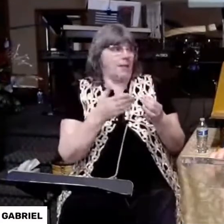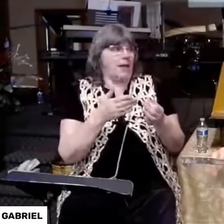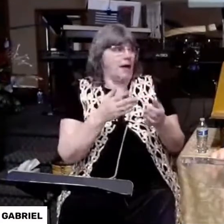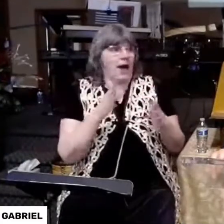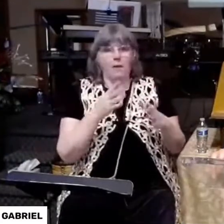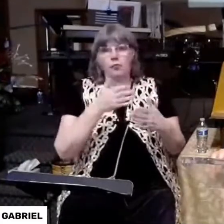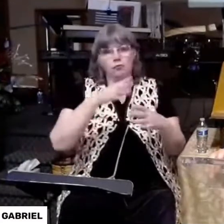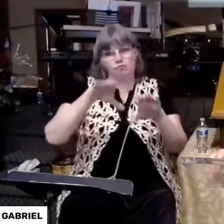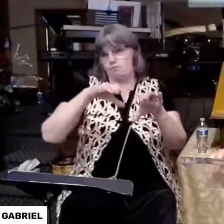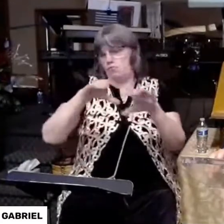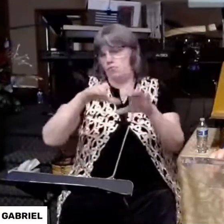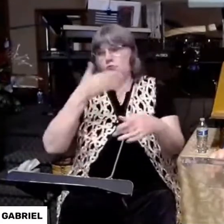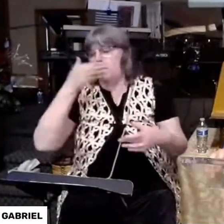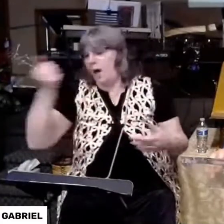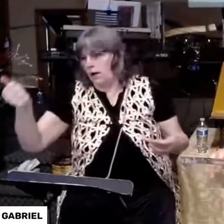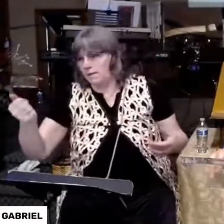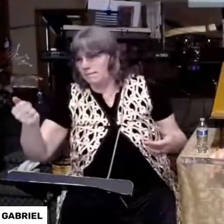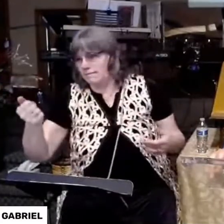You know, it's like,